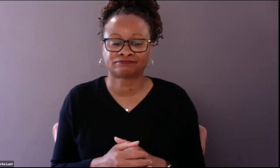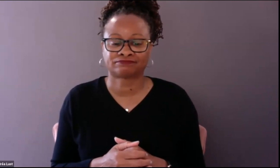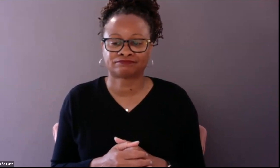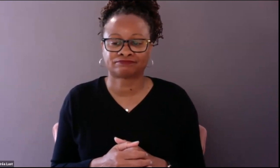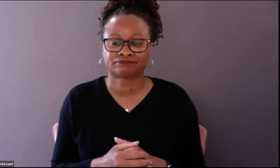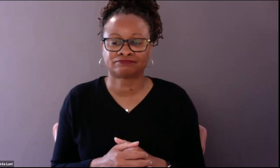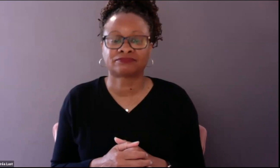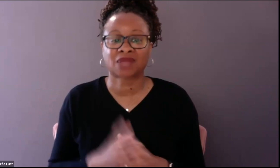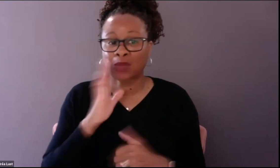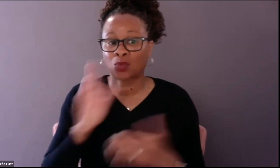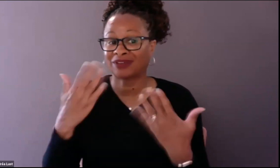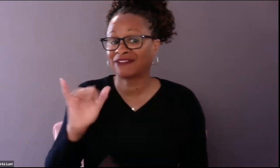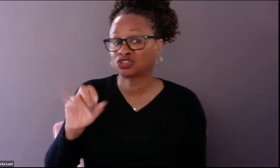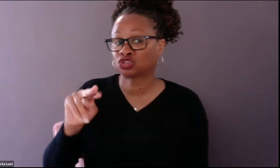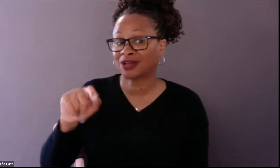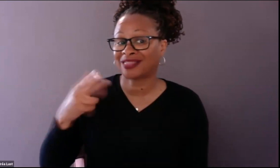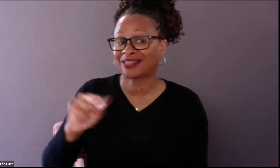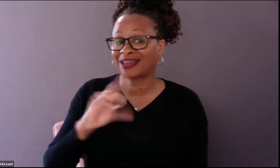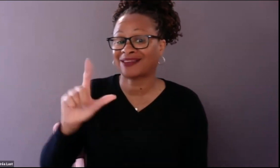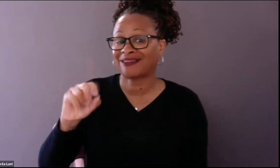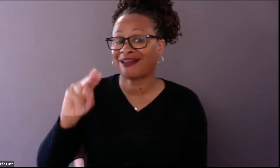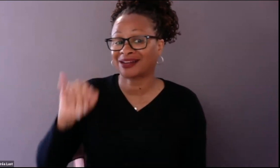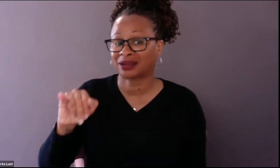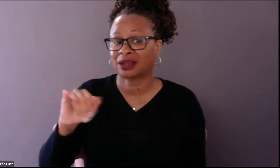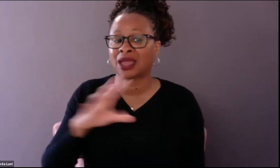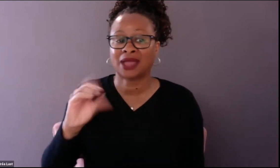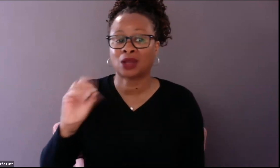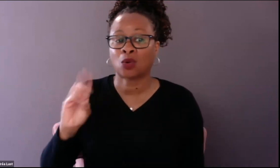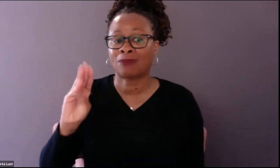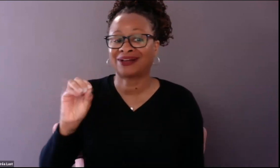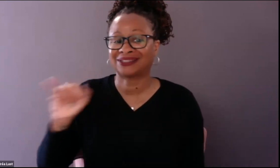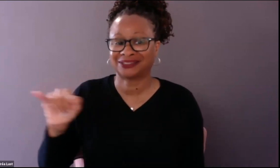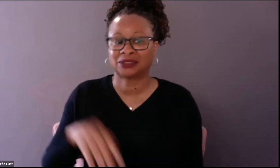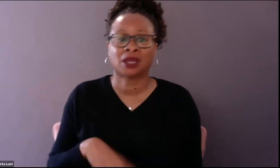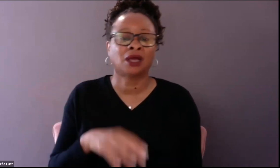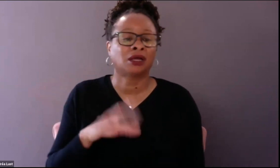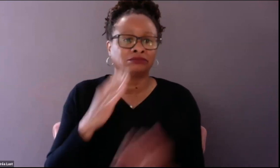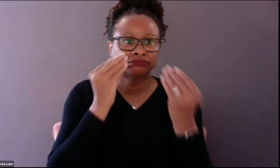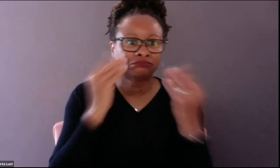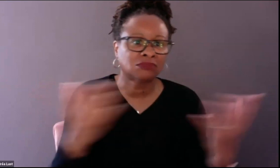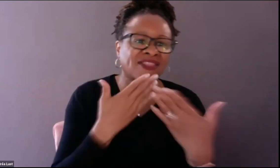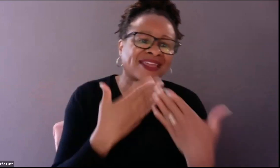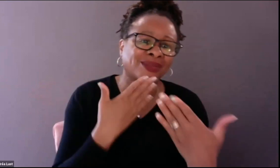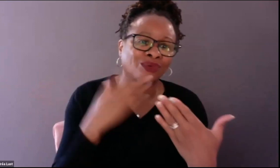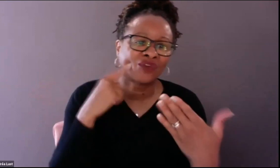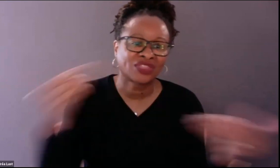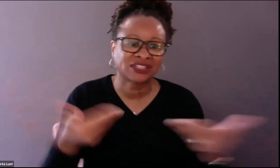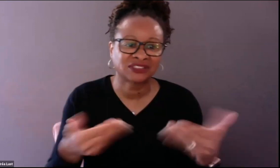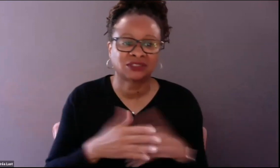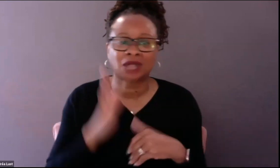Jonathan and Lonnie and Oboi. By the way, thank you very much for the invitation. I'll give you